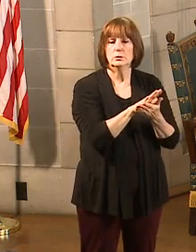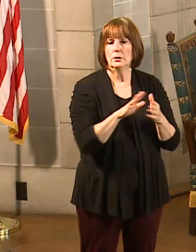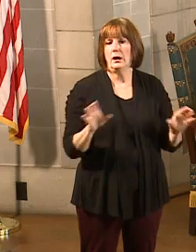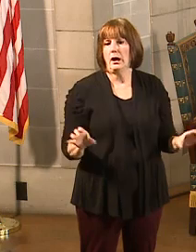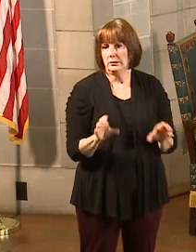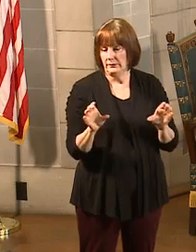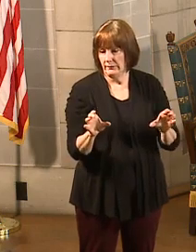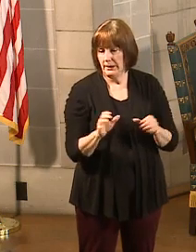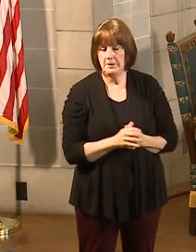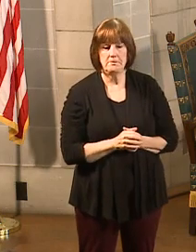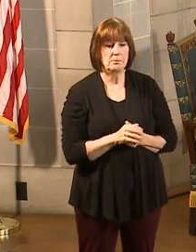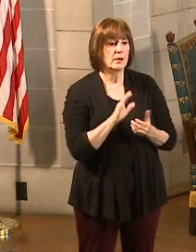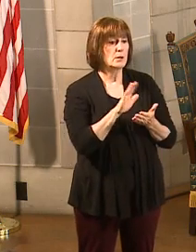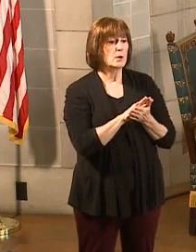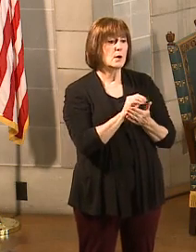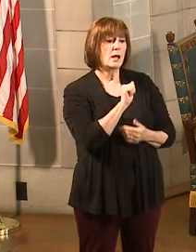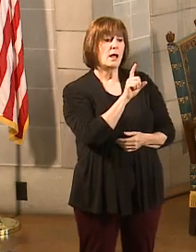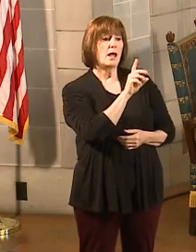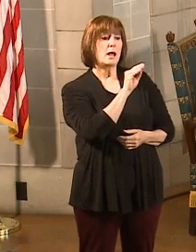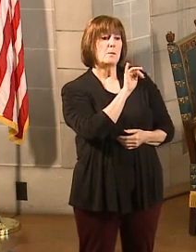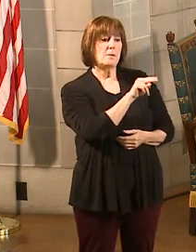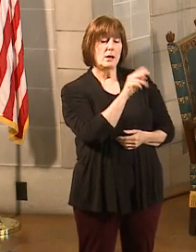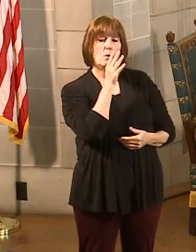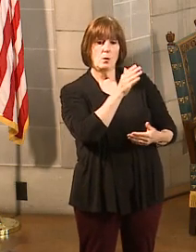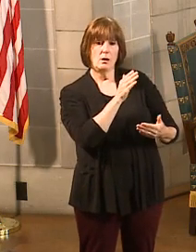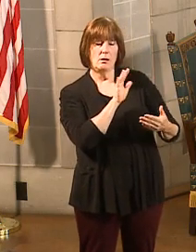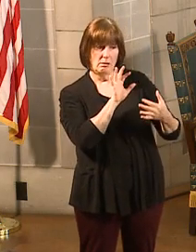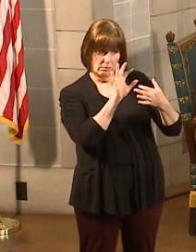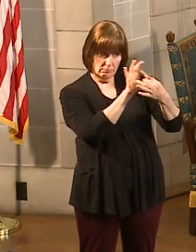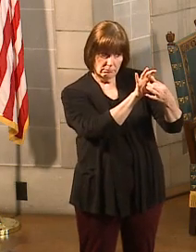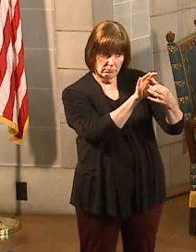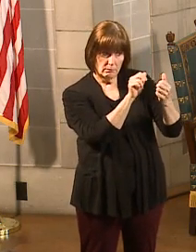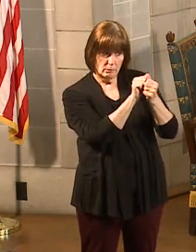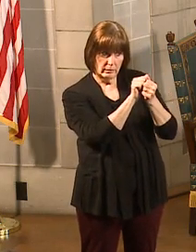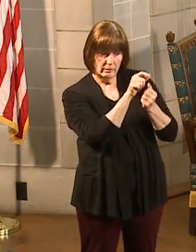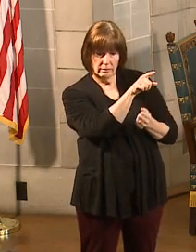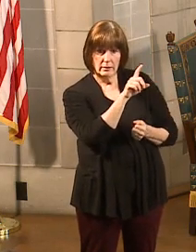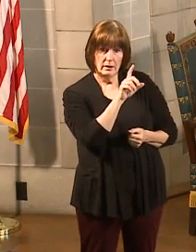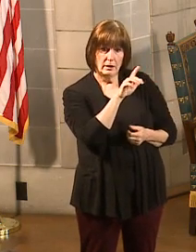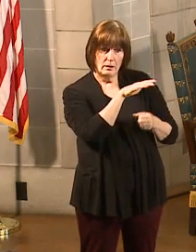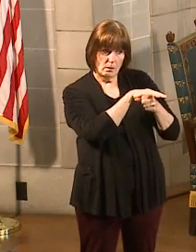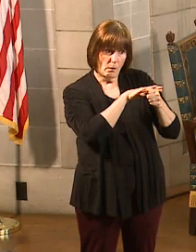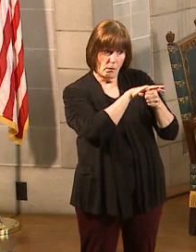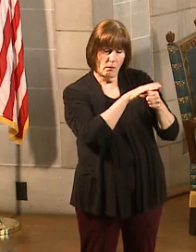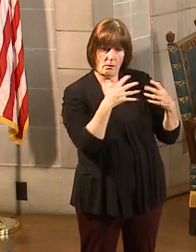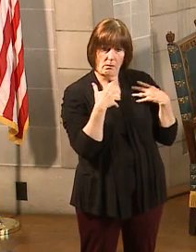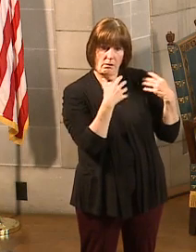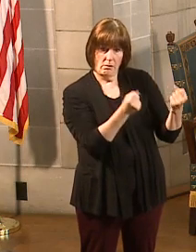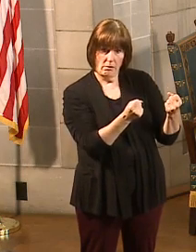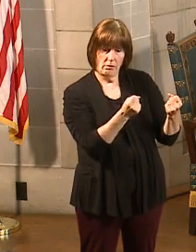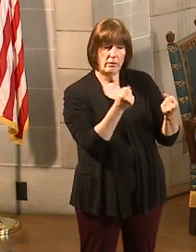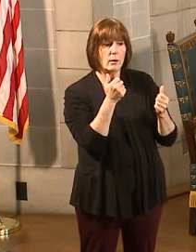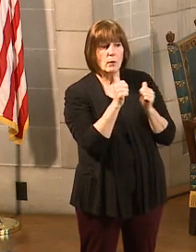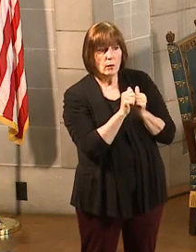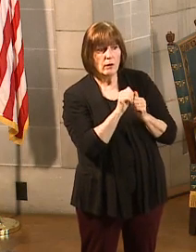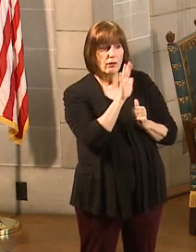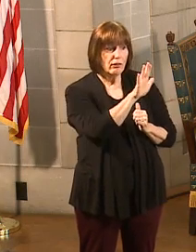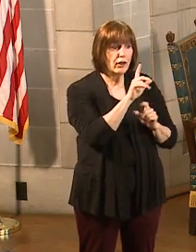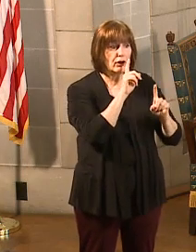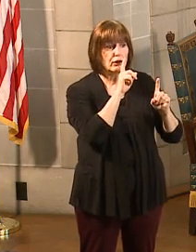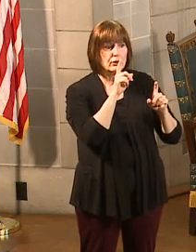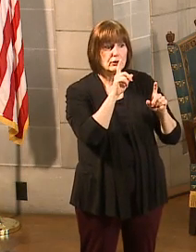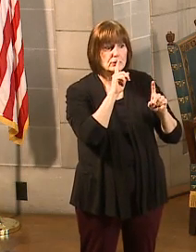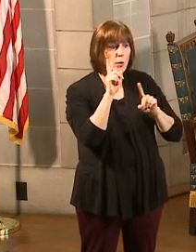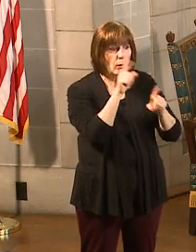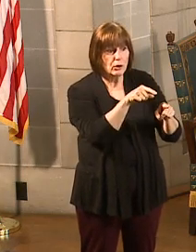School administration will stay in close contact with local health departments in regard to DHMs and local expectations for public gatherings and